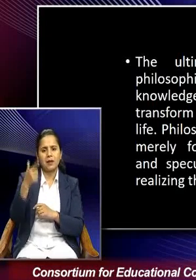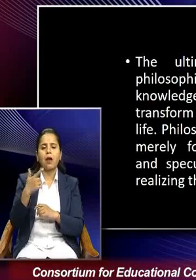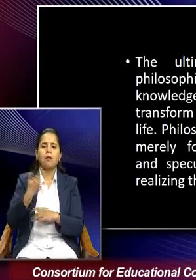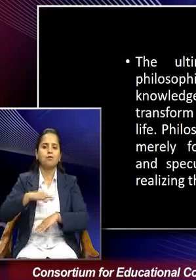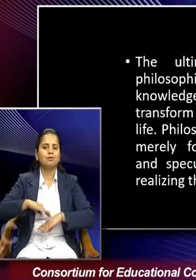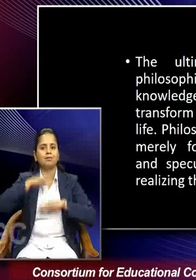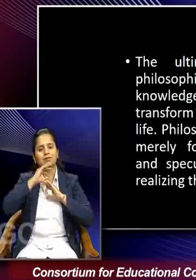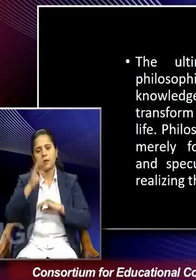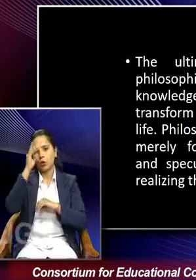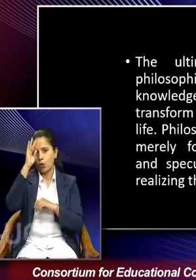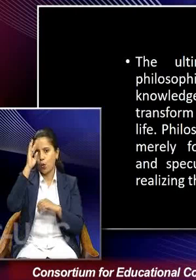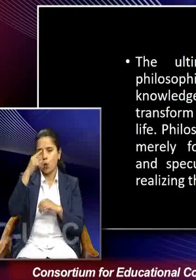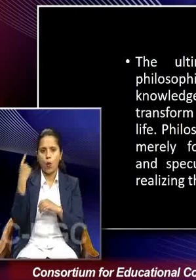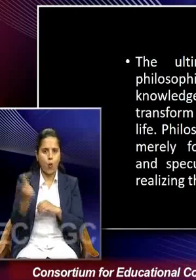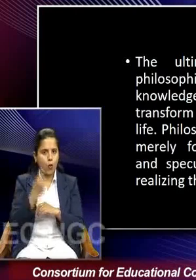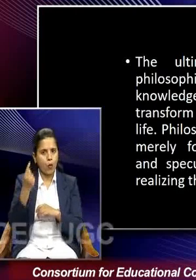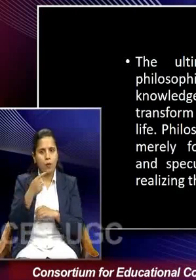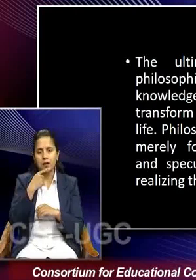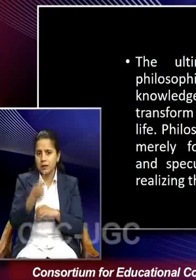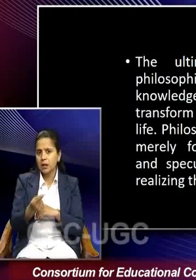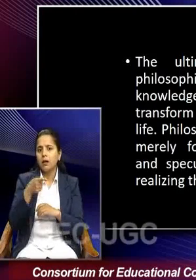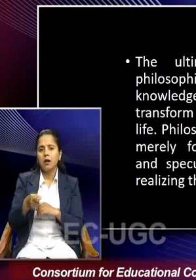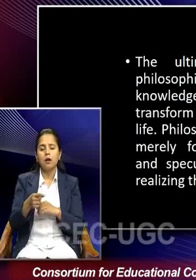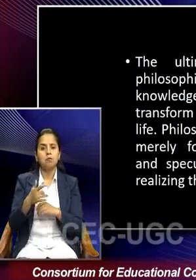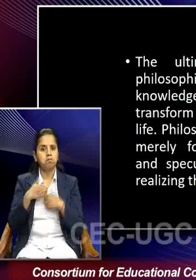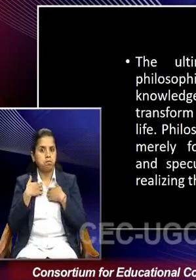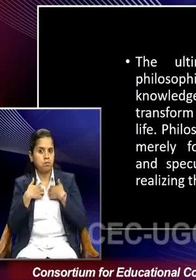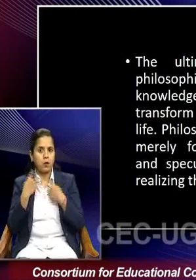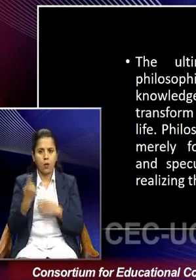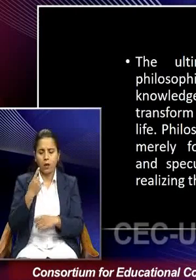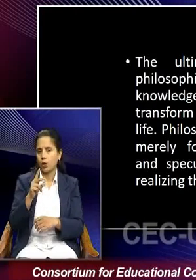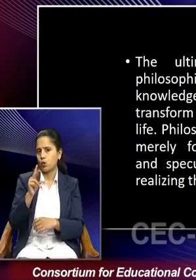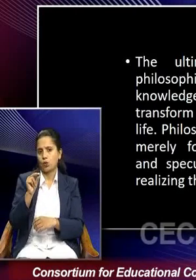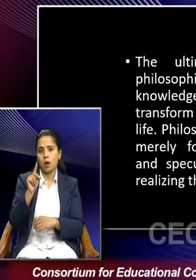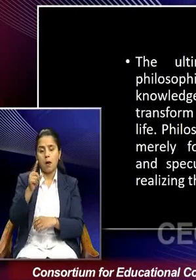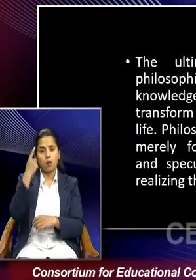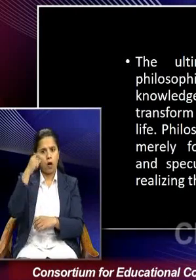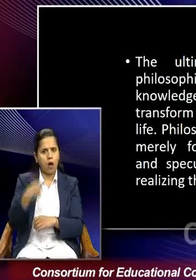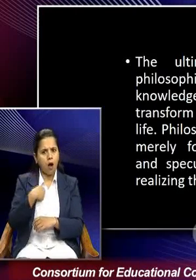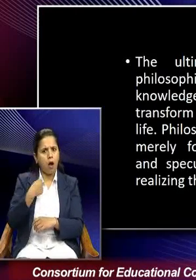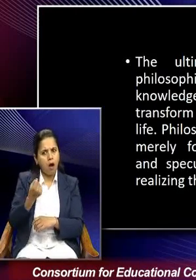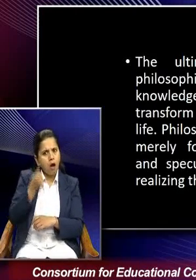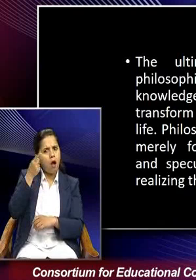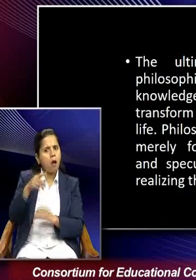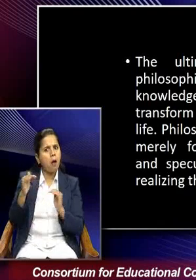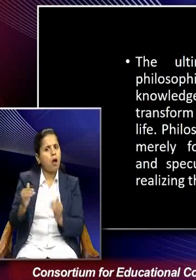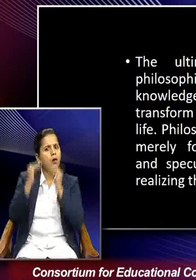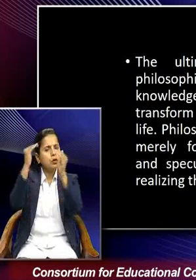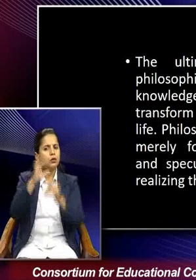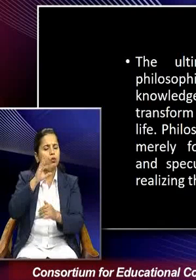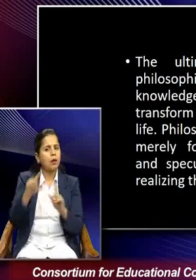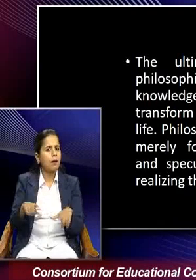satisfying theoretical and speculative interests, but for realizing the highest truth in